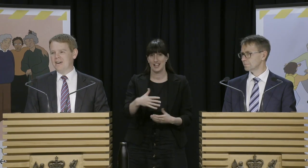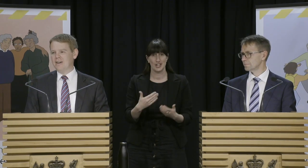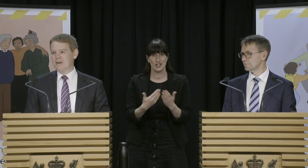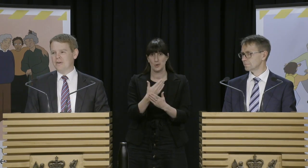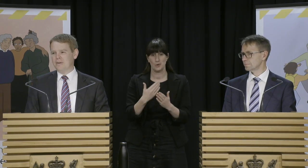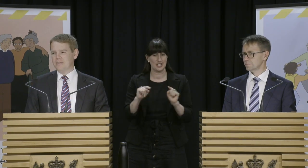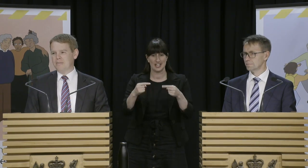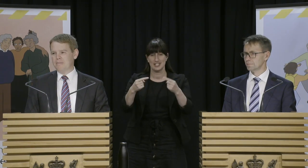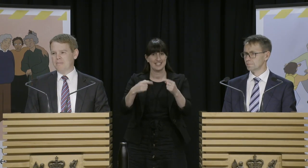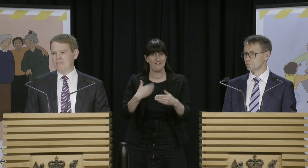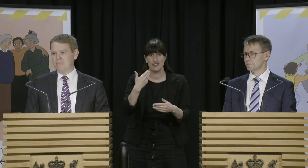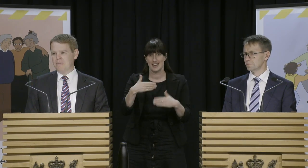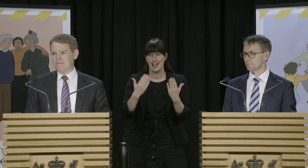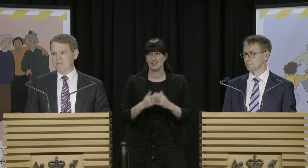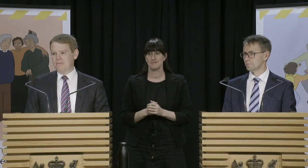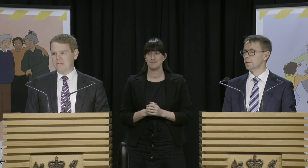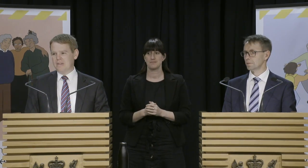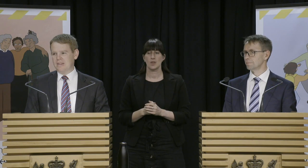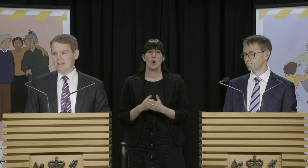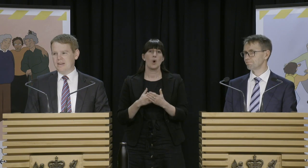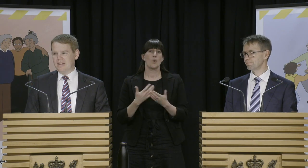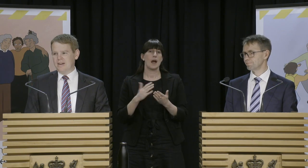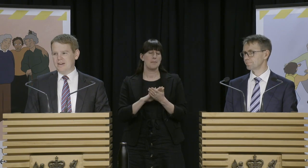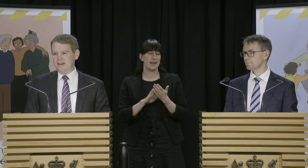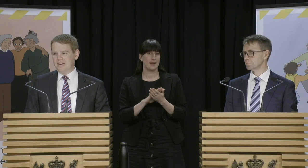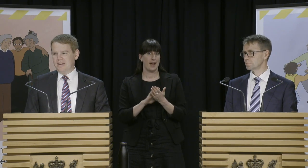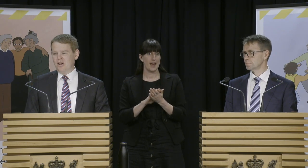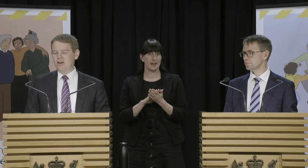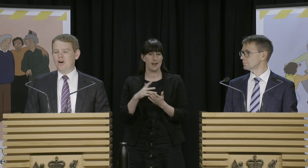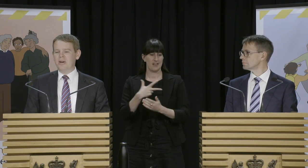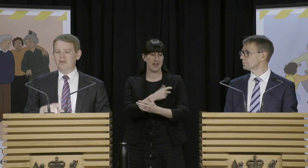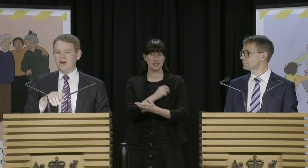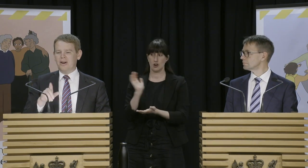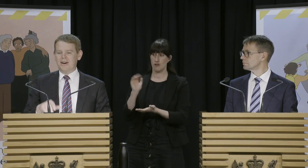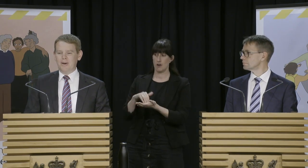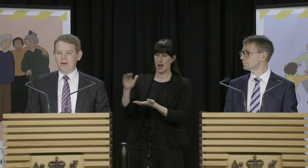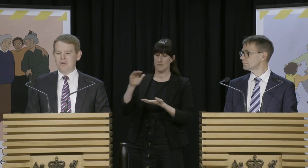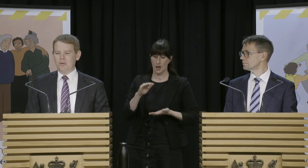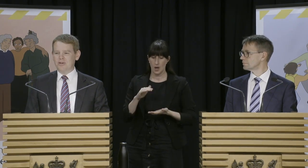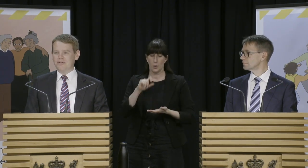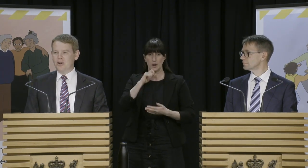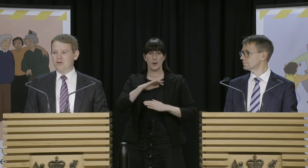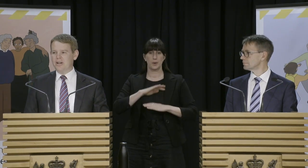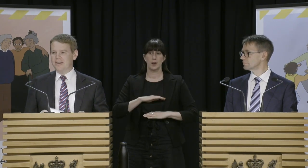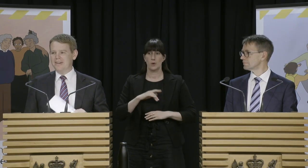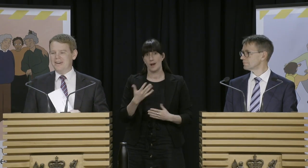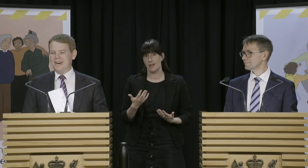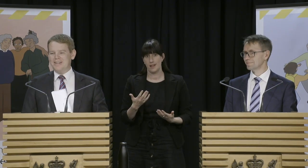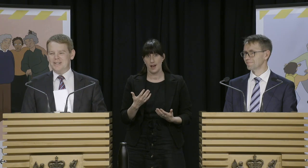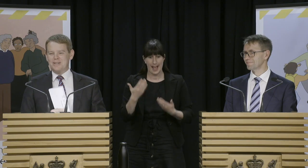sure that the next shipment's arriving, or that there possibly will be delays? Oh, look, I'll be up overnight watching Flight